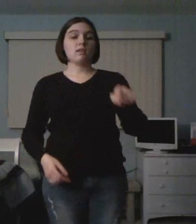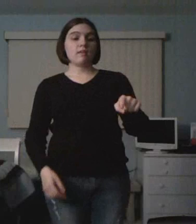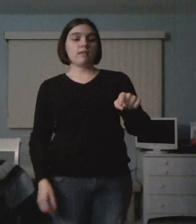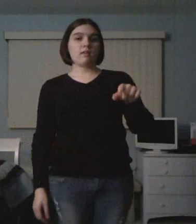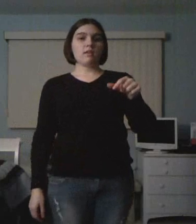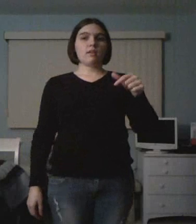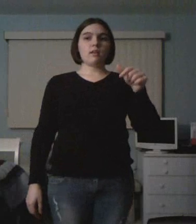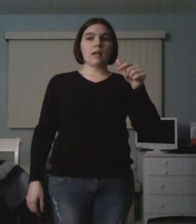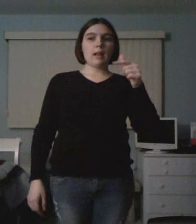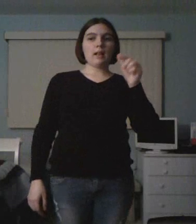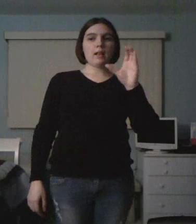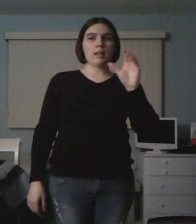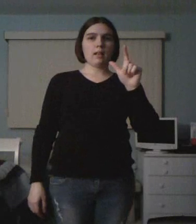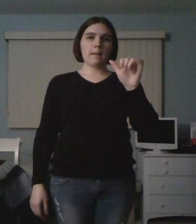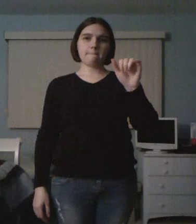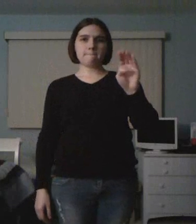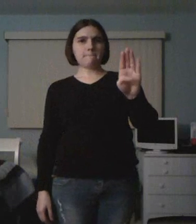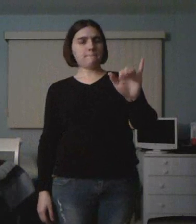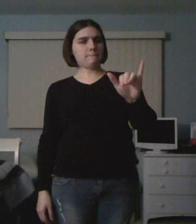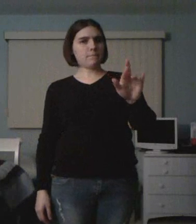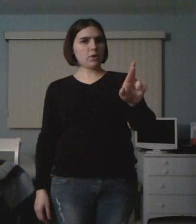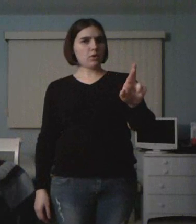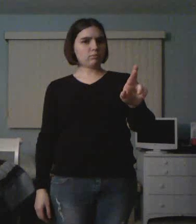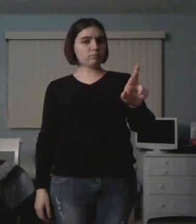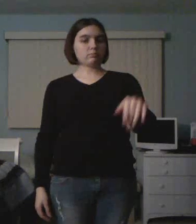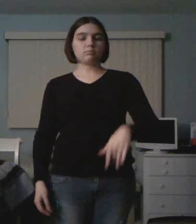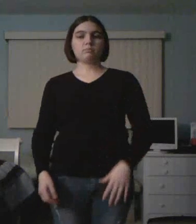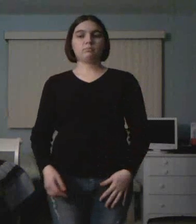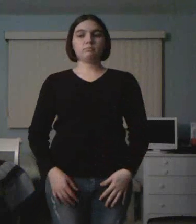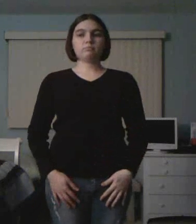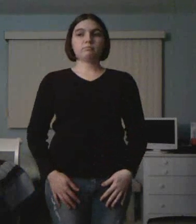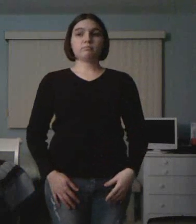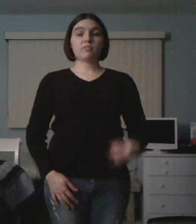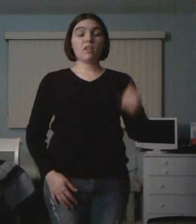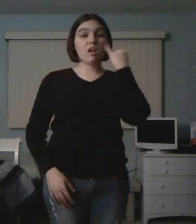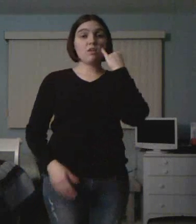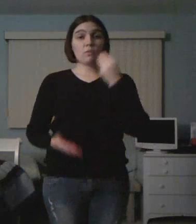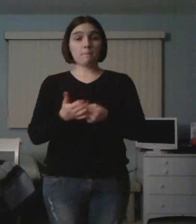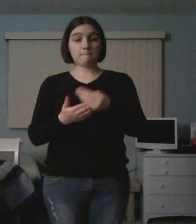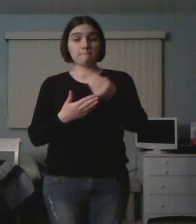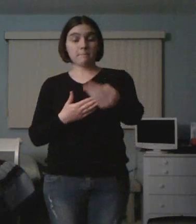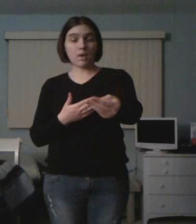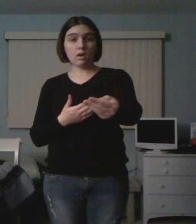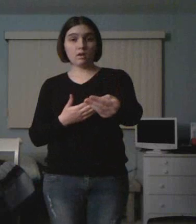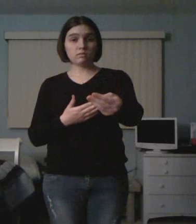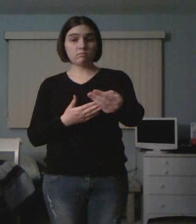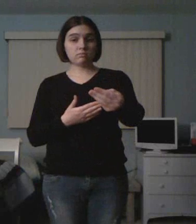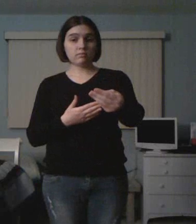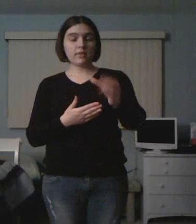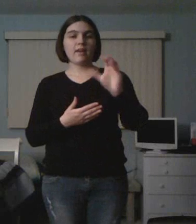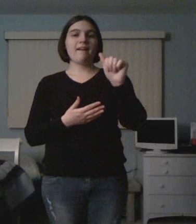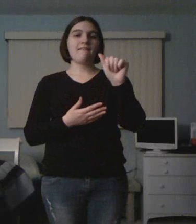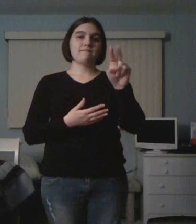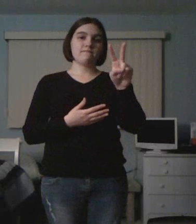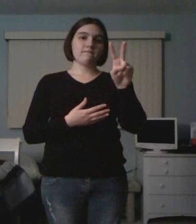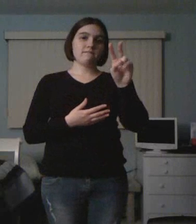you see nowadays, if you're going to buy a boat, the drawback is that Kevlar costs about 3 times as much